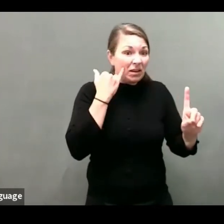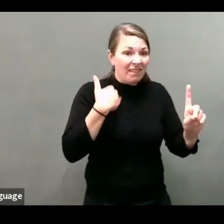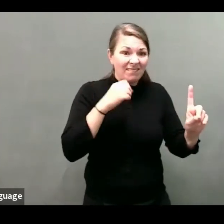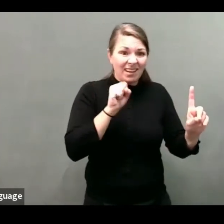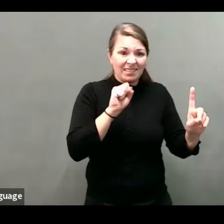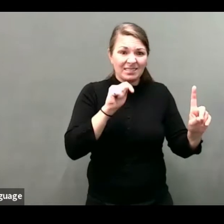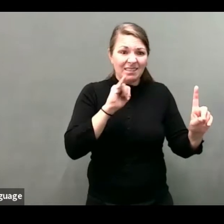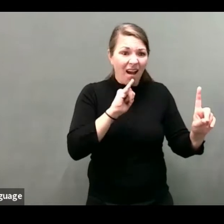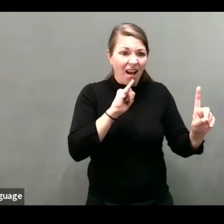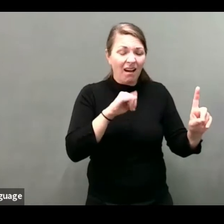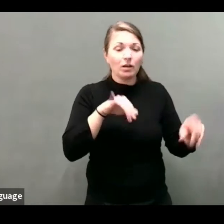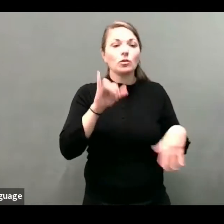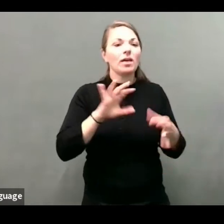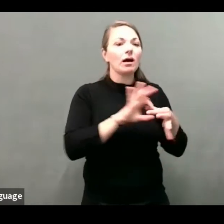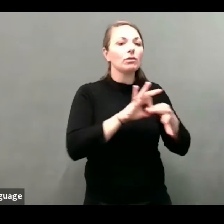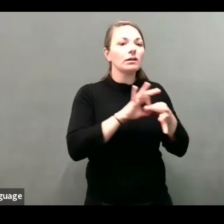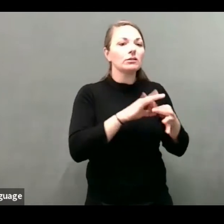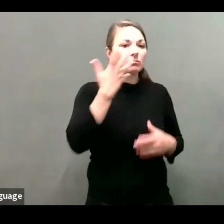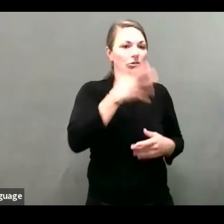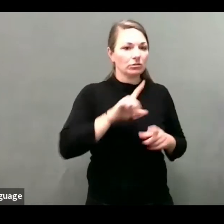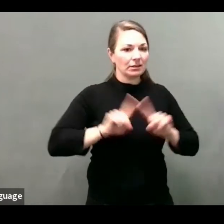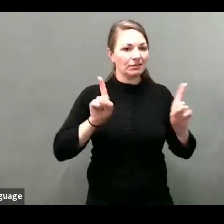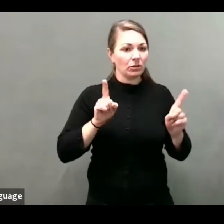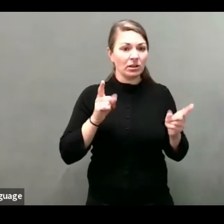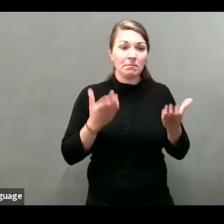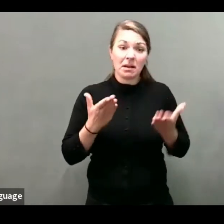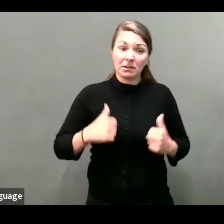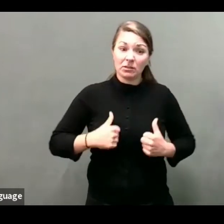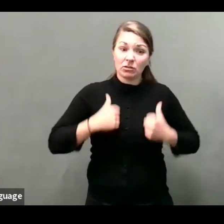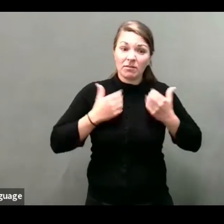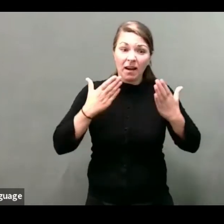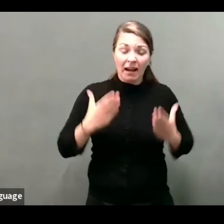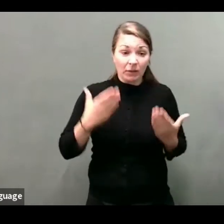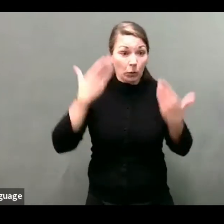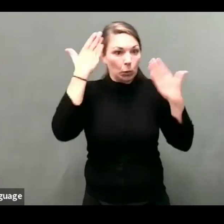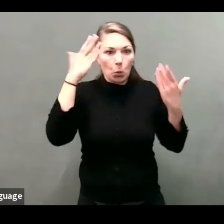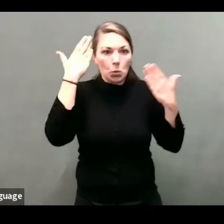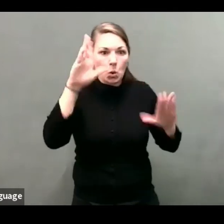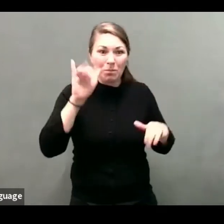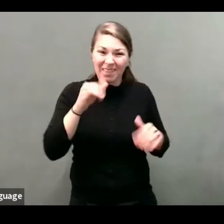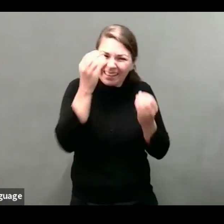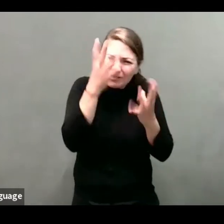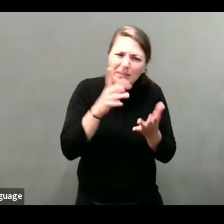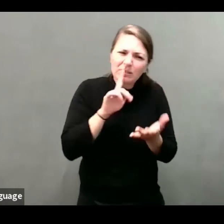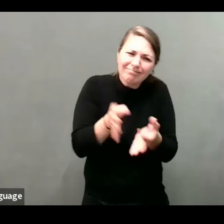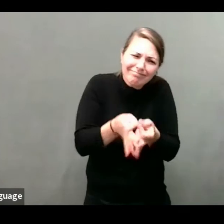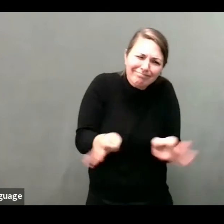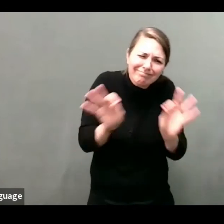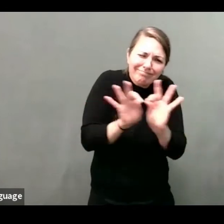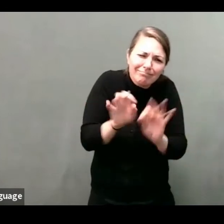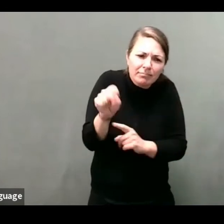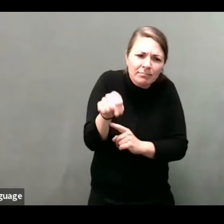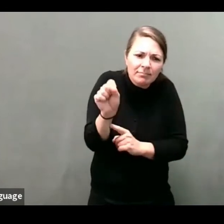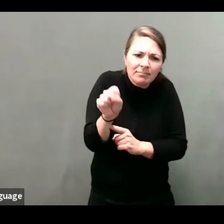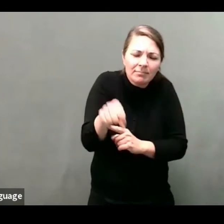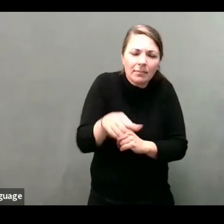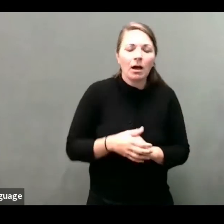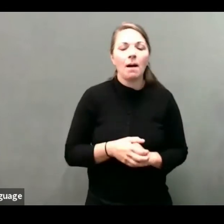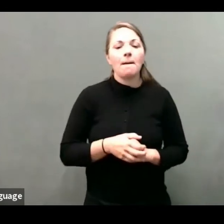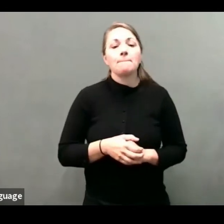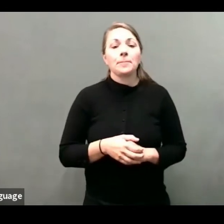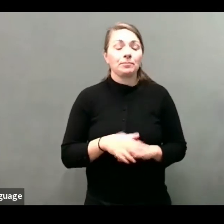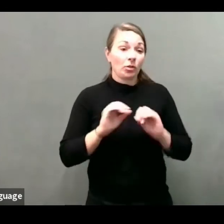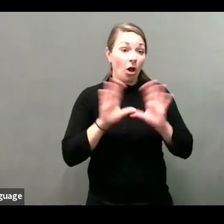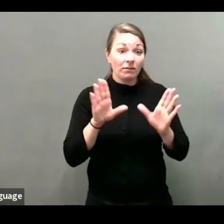a survivor sometimes doesn't have information that feels very important to them. Obviously, if they, something